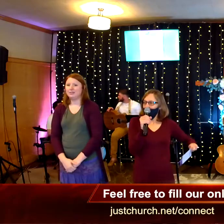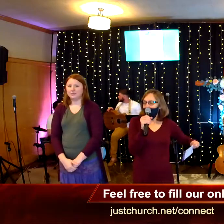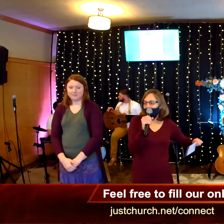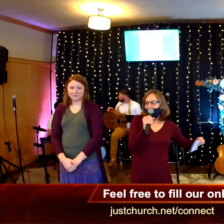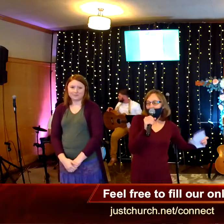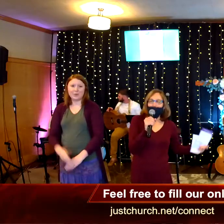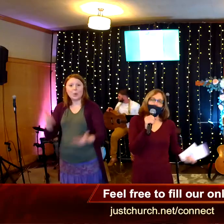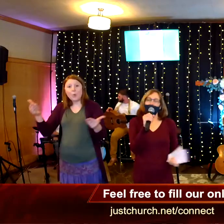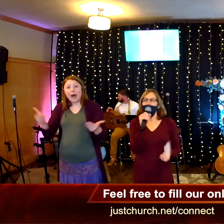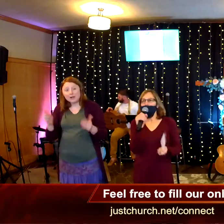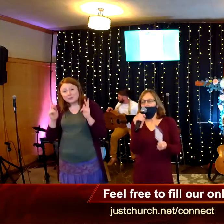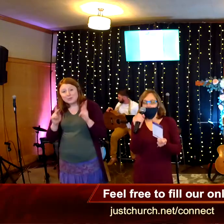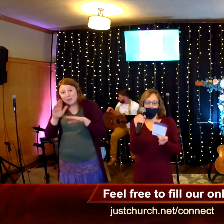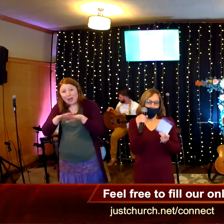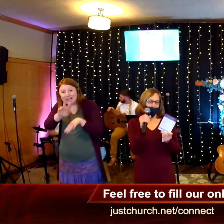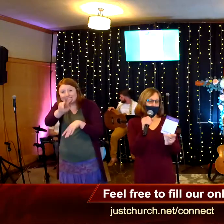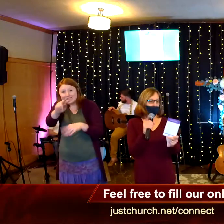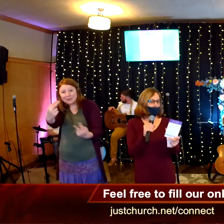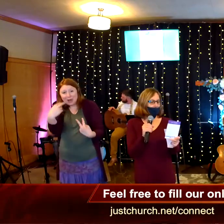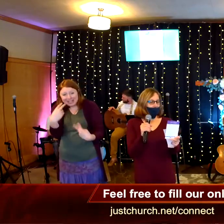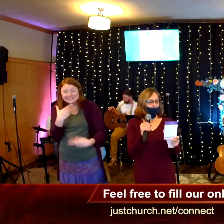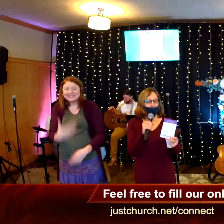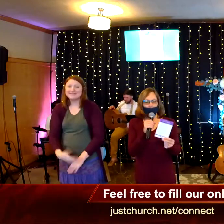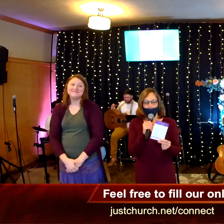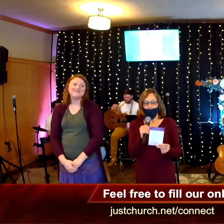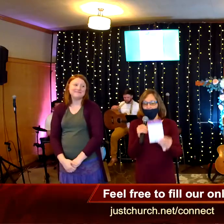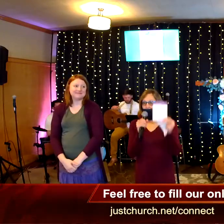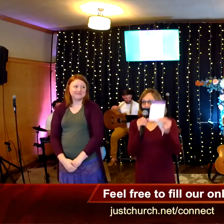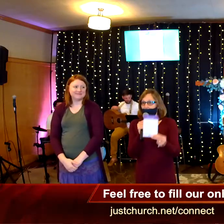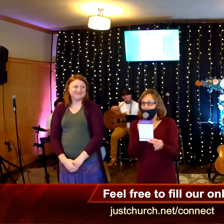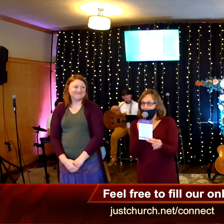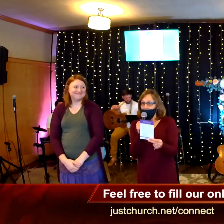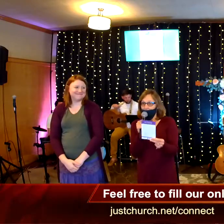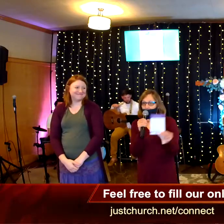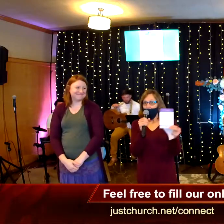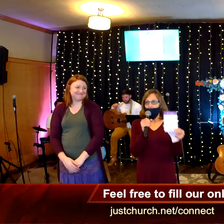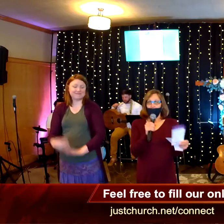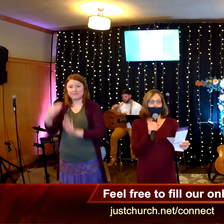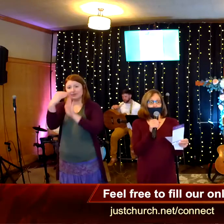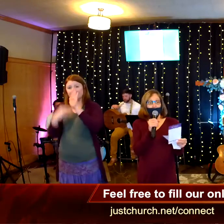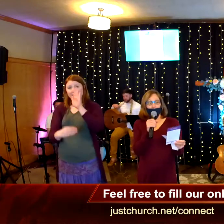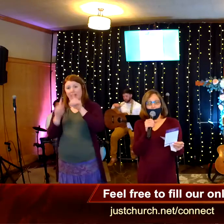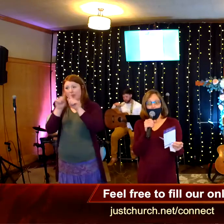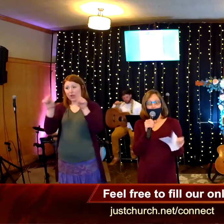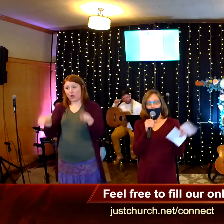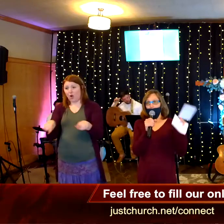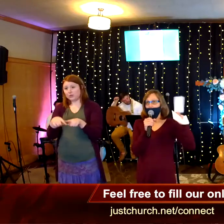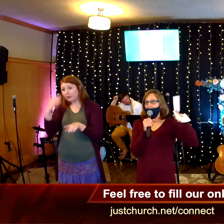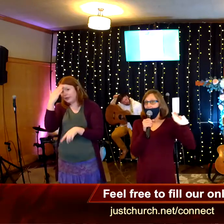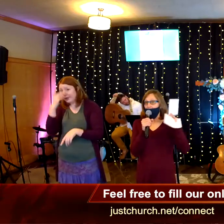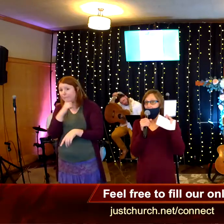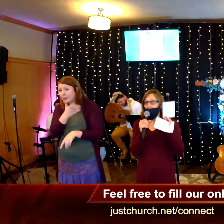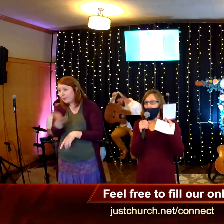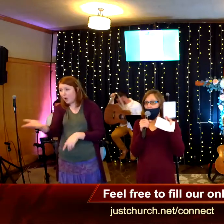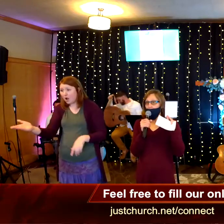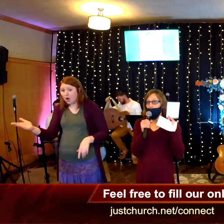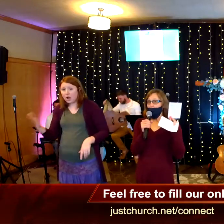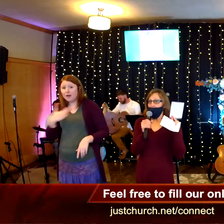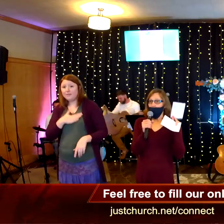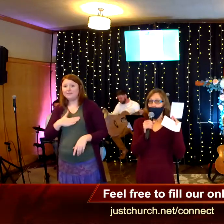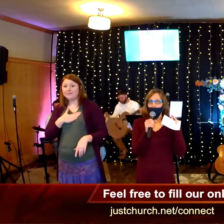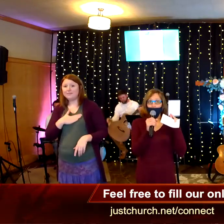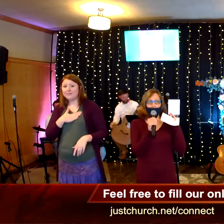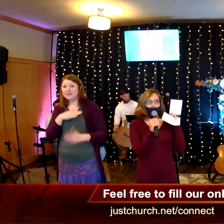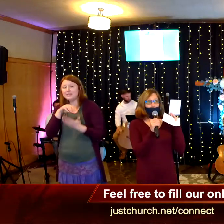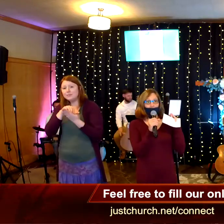out in TV land. We're so glad you're with us. So anyway, fill this out so we know about you. Let us know